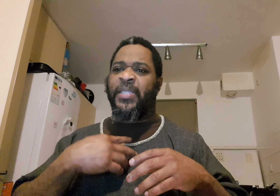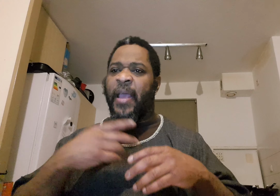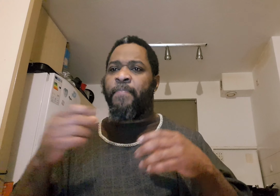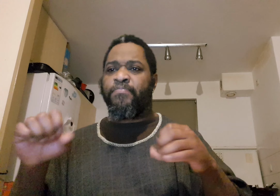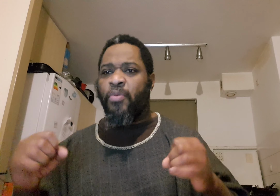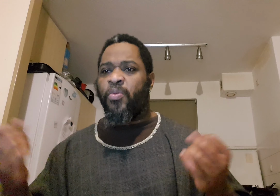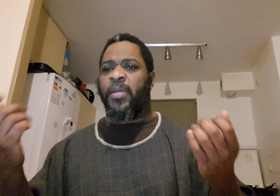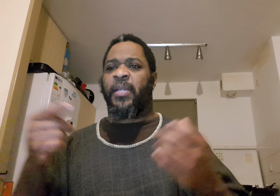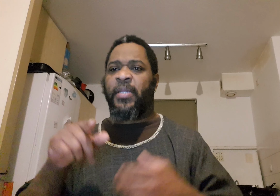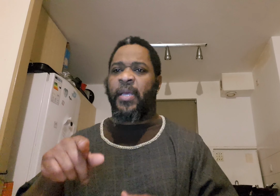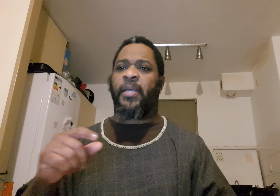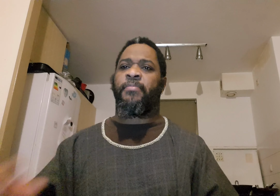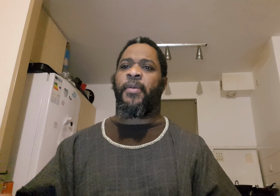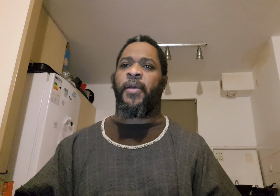send broken thing.